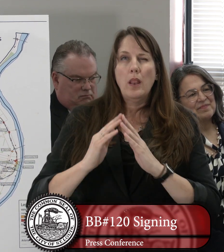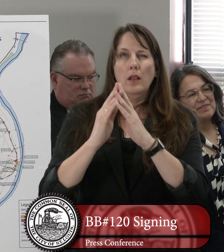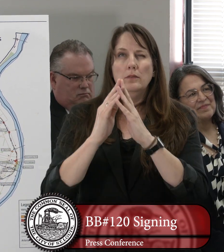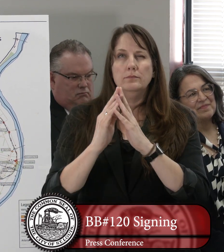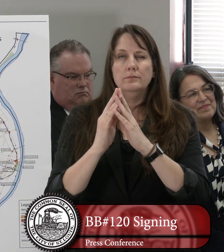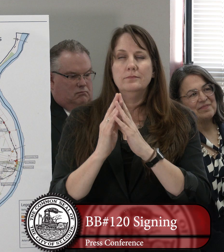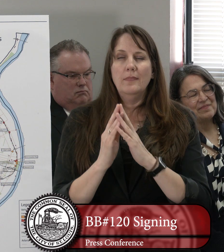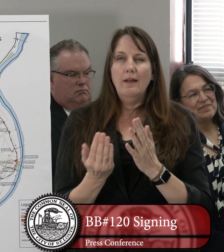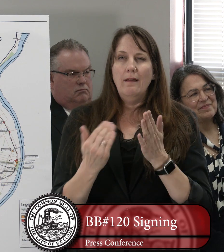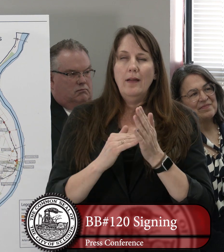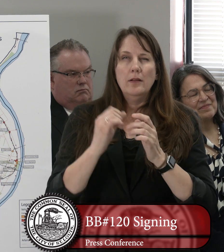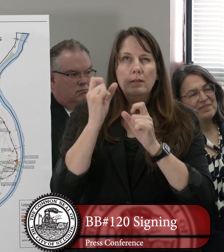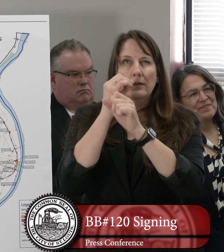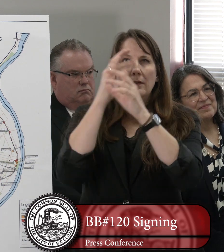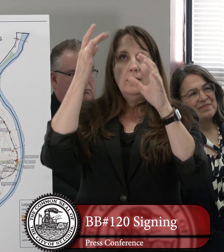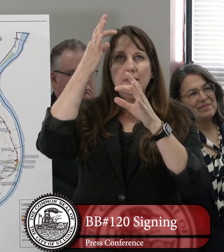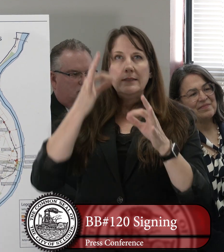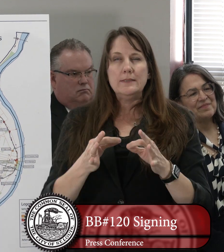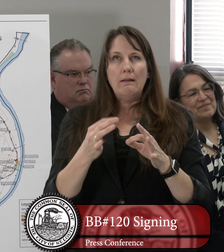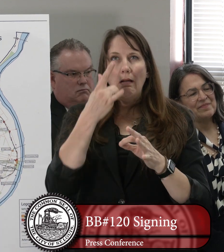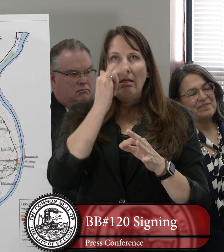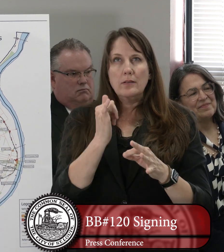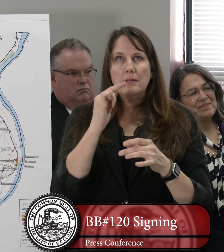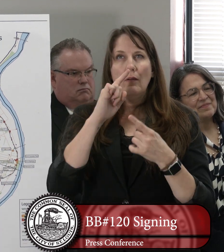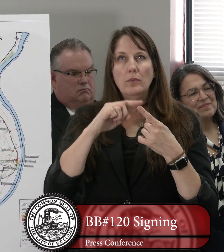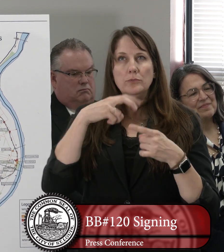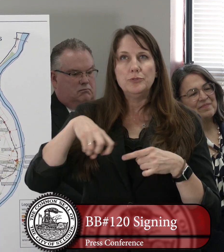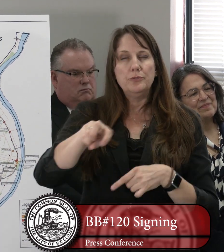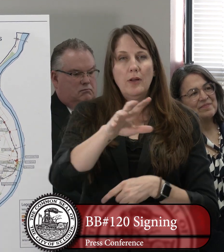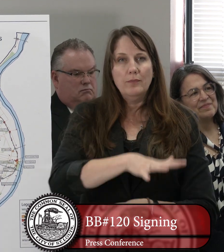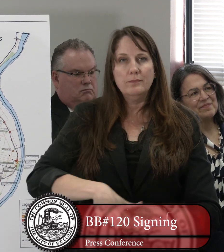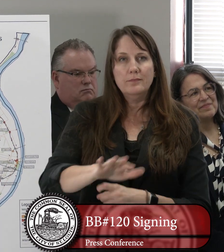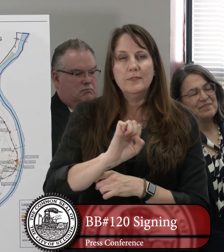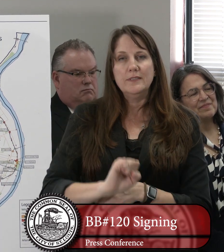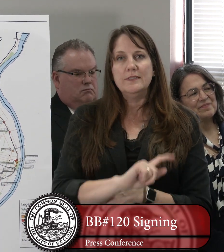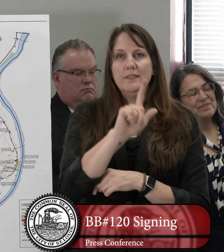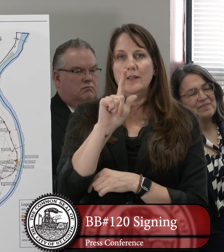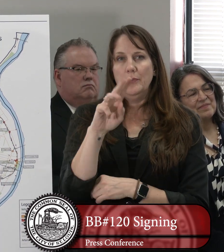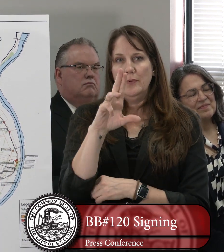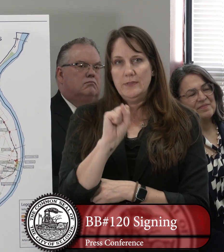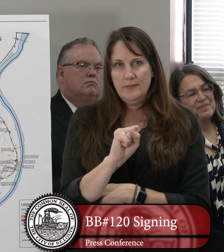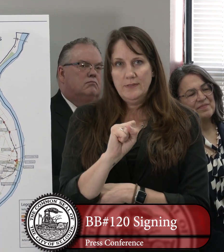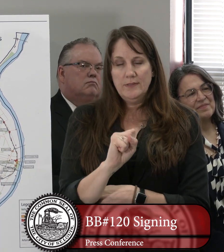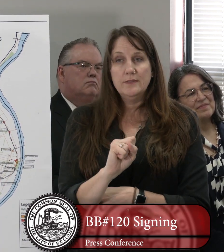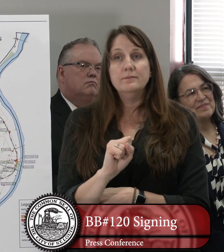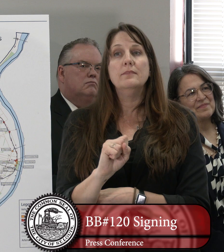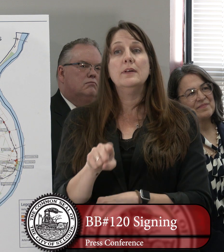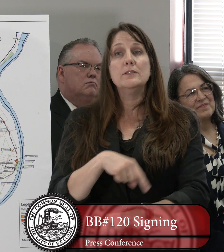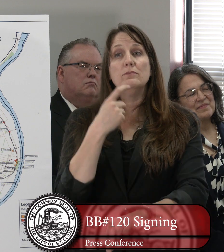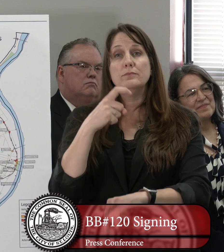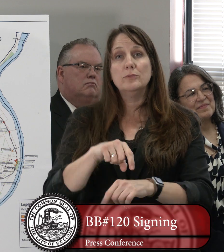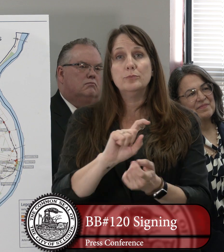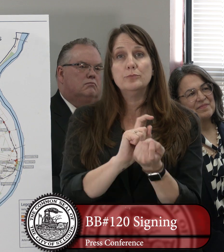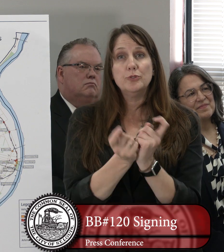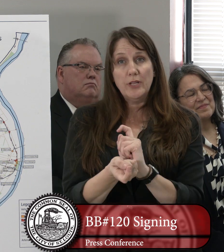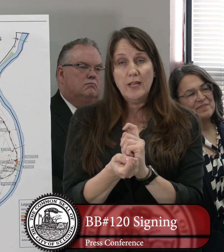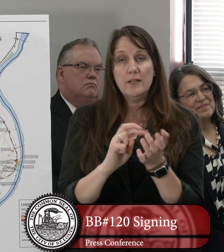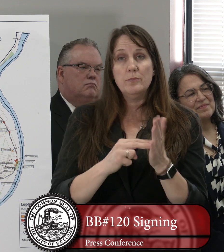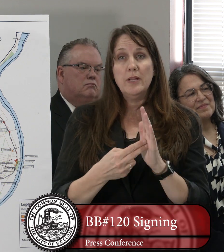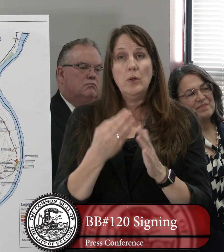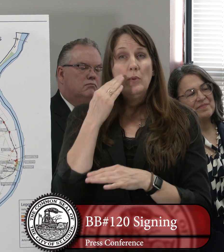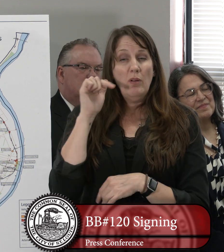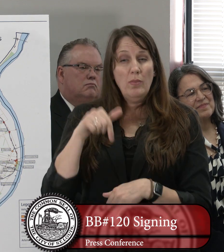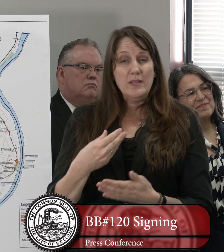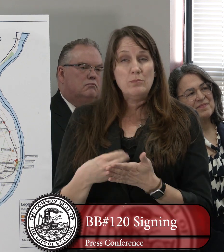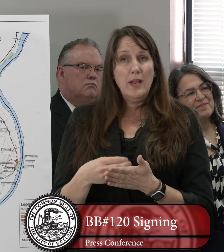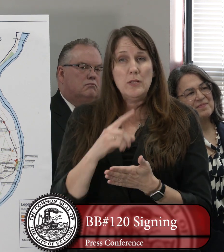our relationship to traveling around St. Louis can be. Because this change is long-term, we know that this funding is really a chance